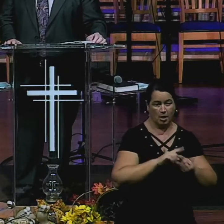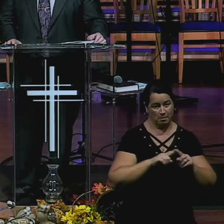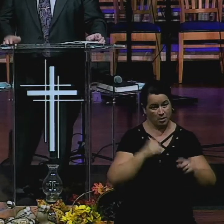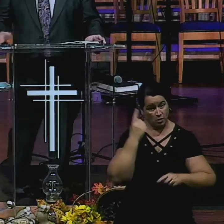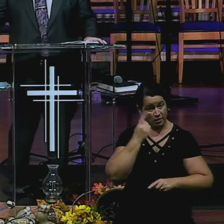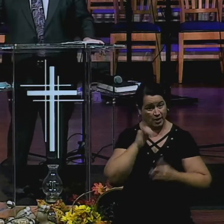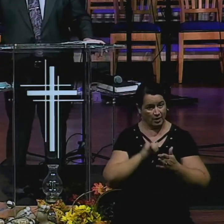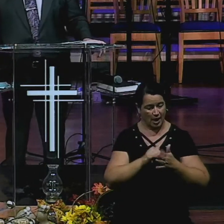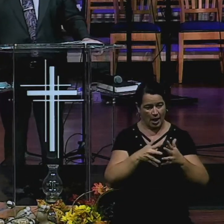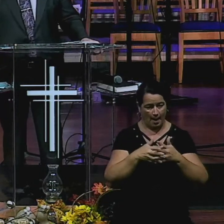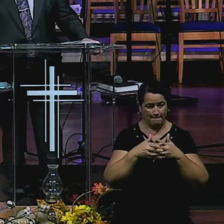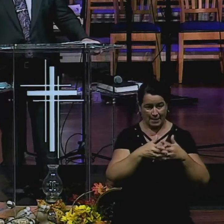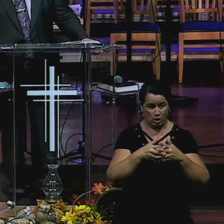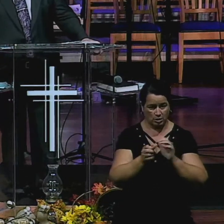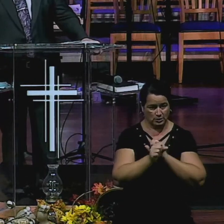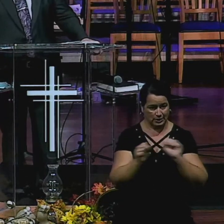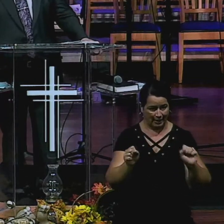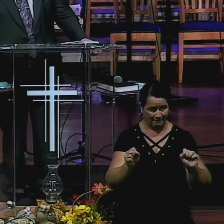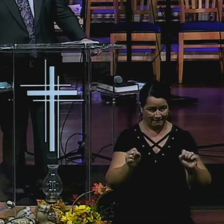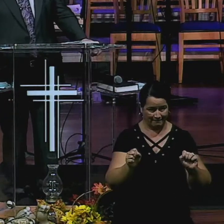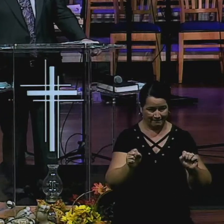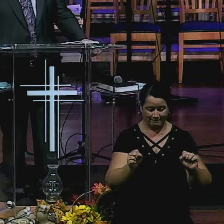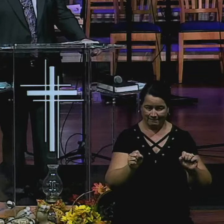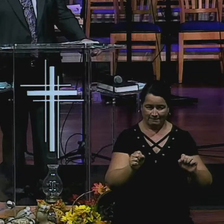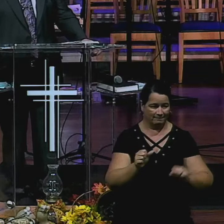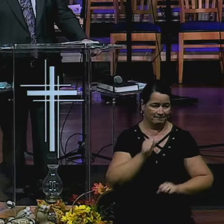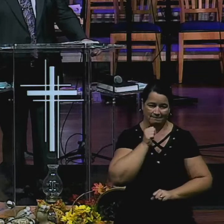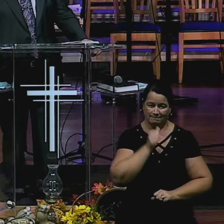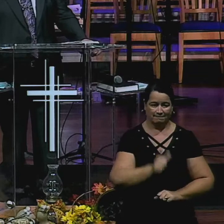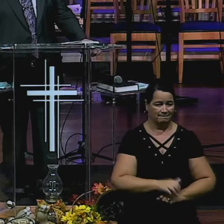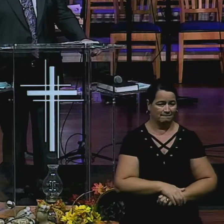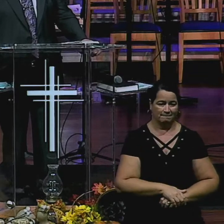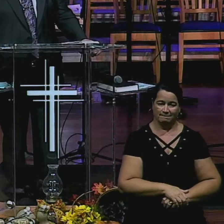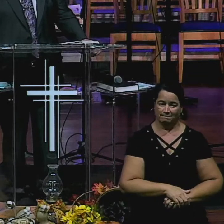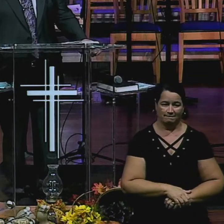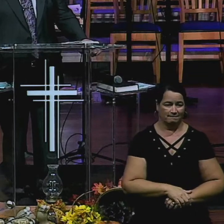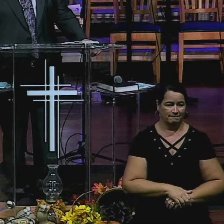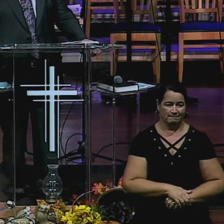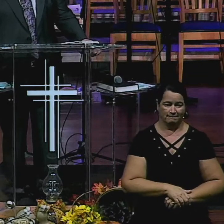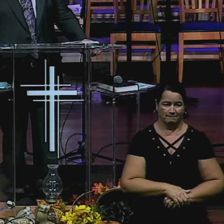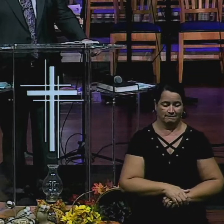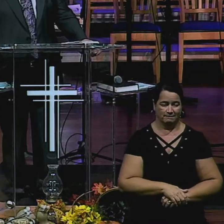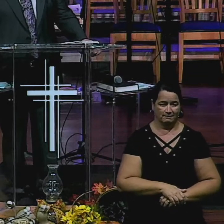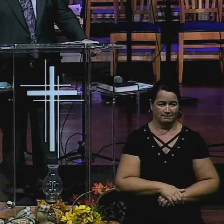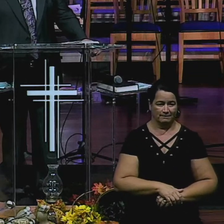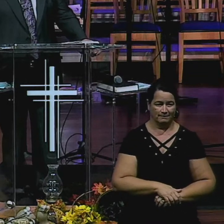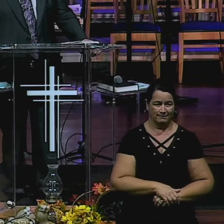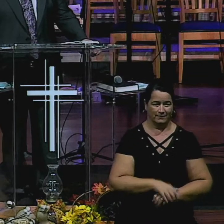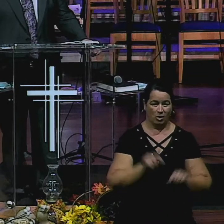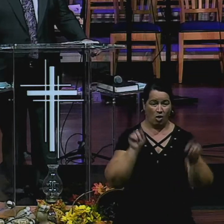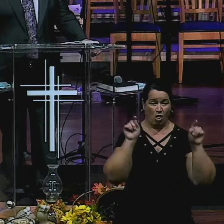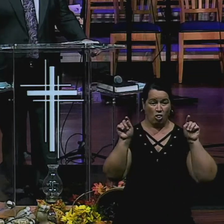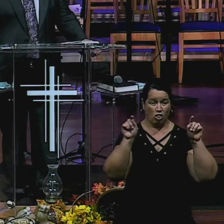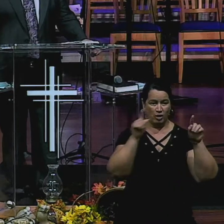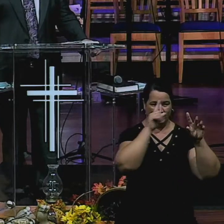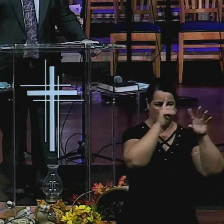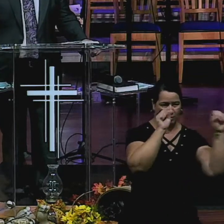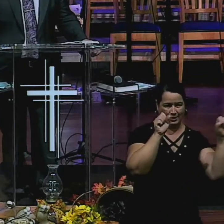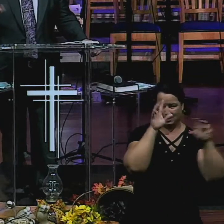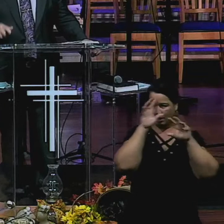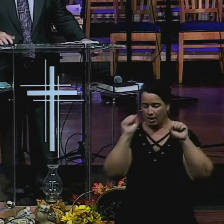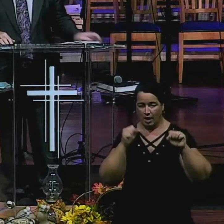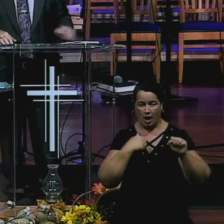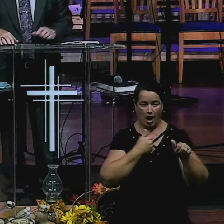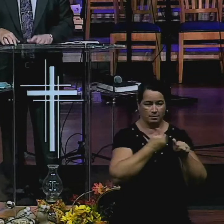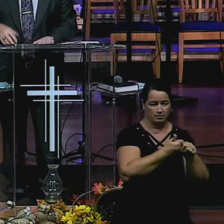is predominantly saved? I don't think so. Just look at the two candidates. I'm going for the one that doesn't kill